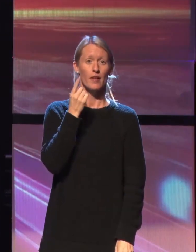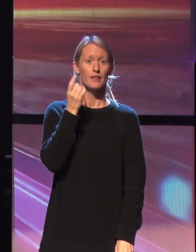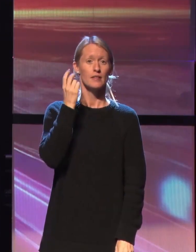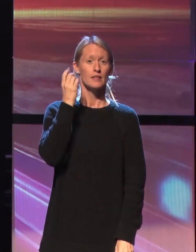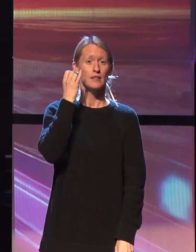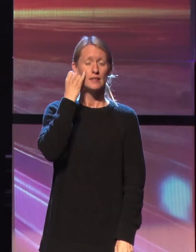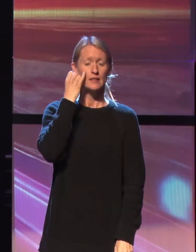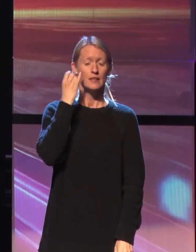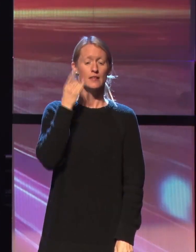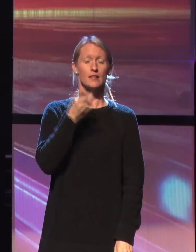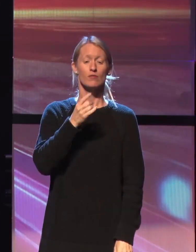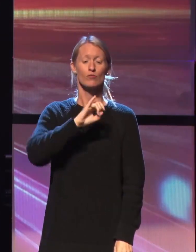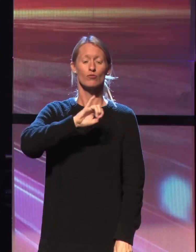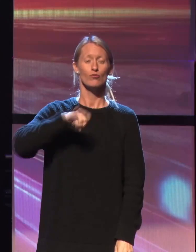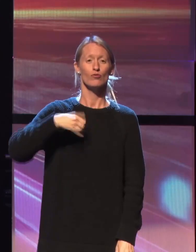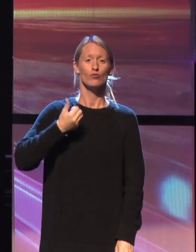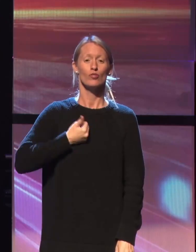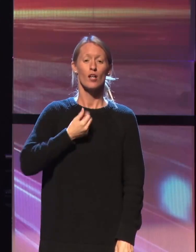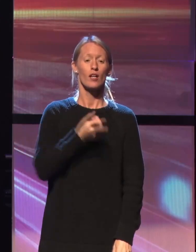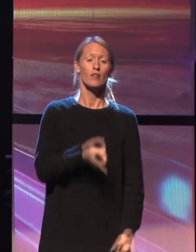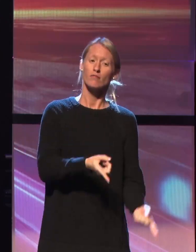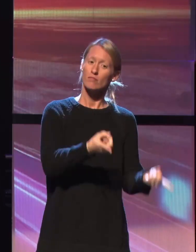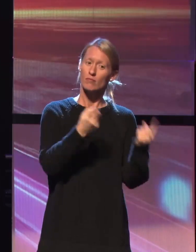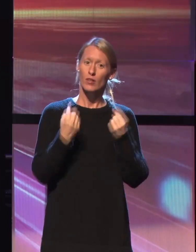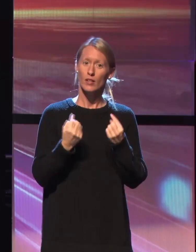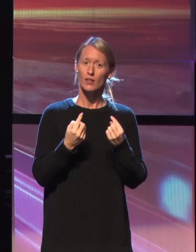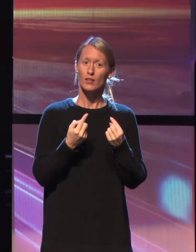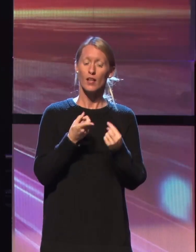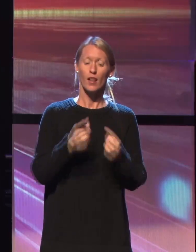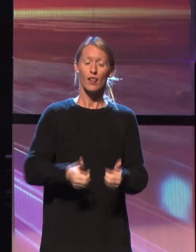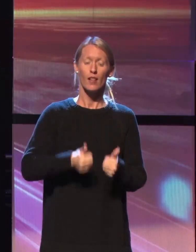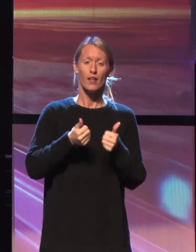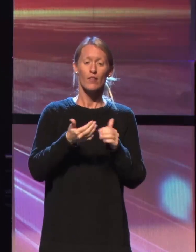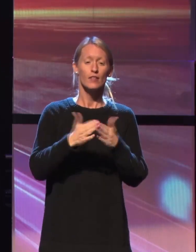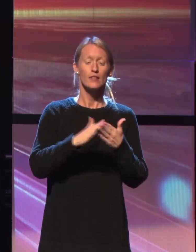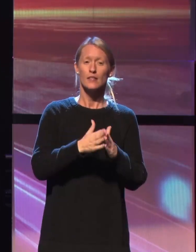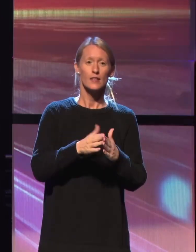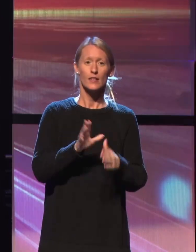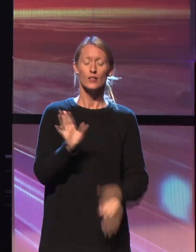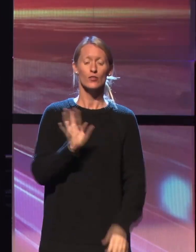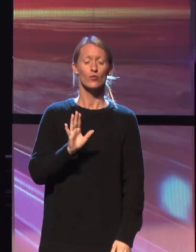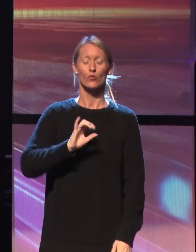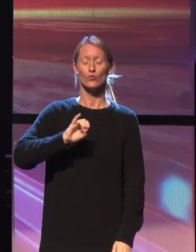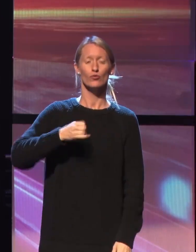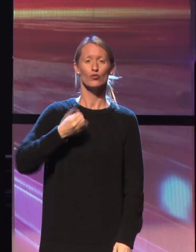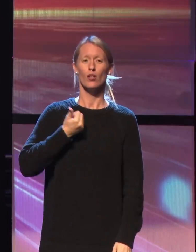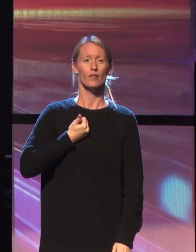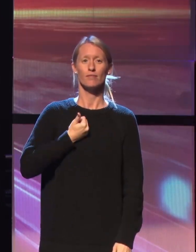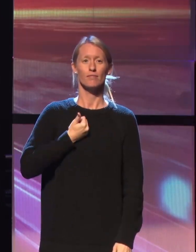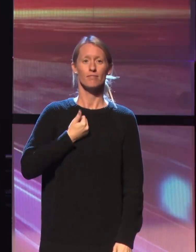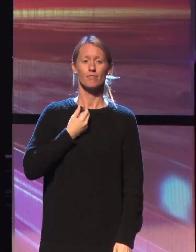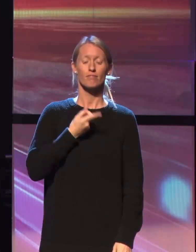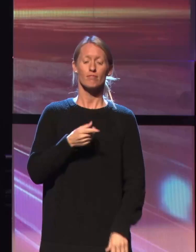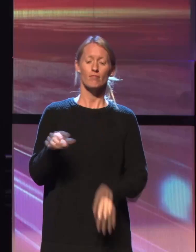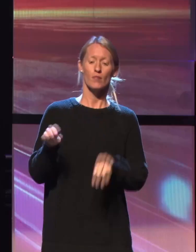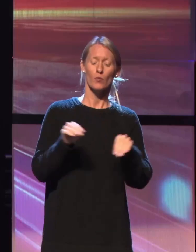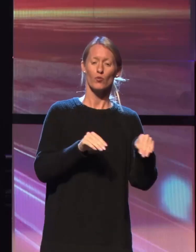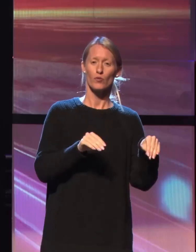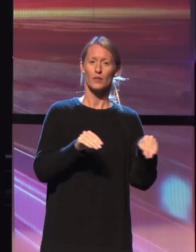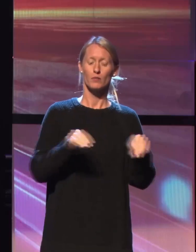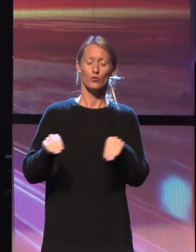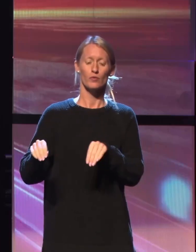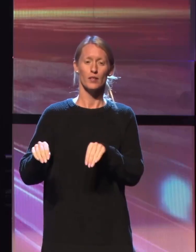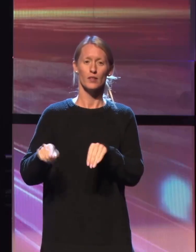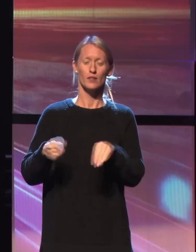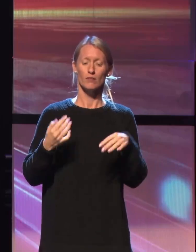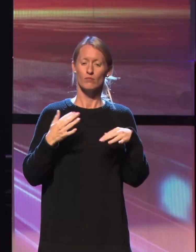come live in the city. Everybody needs to come live in the city and we'll just make it bigger. No, John doesn't. There is this movement in and out. The gates